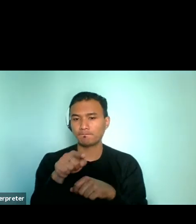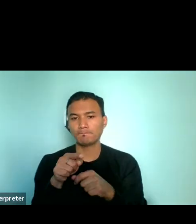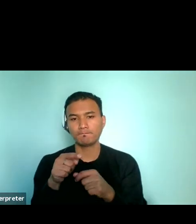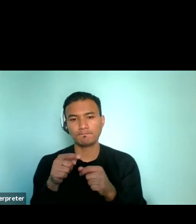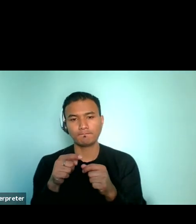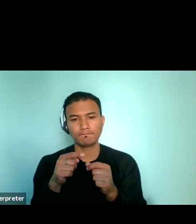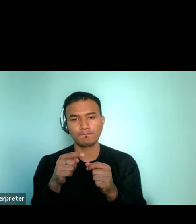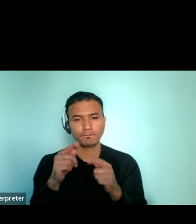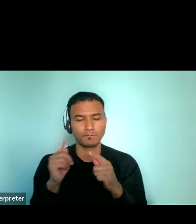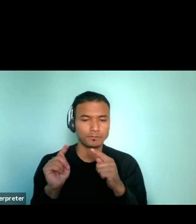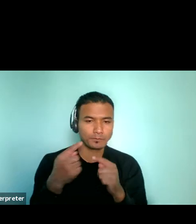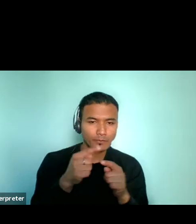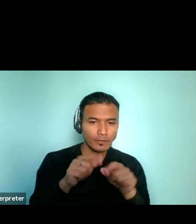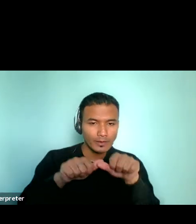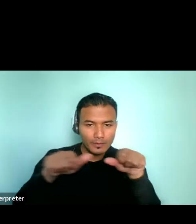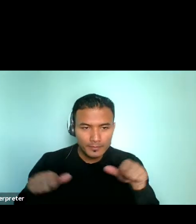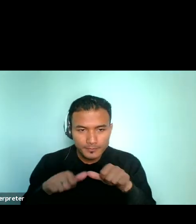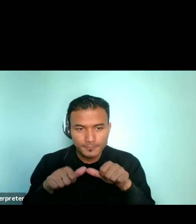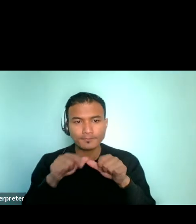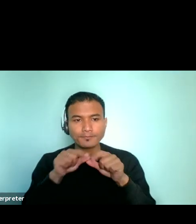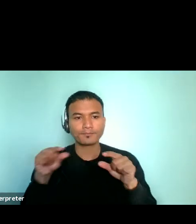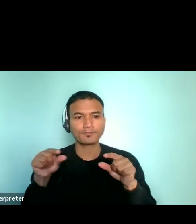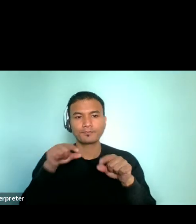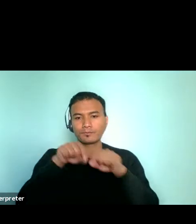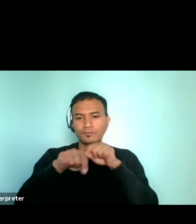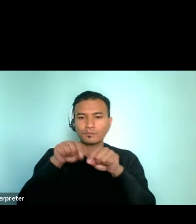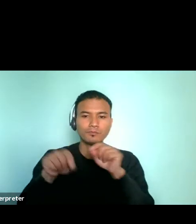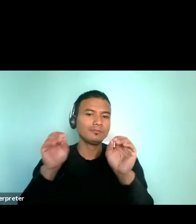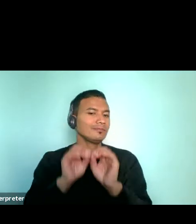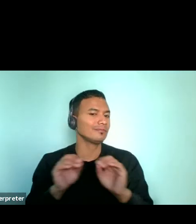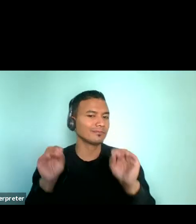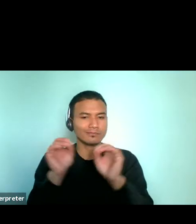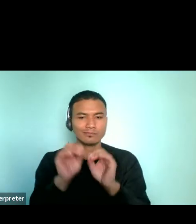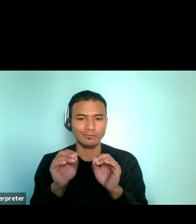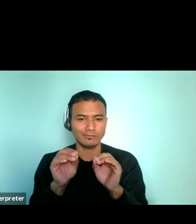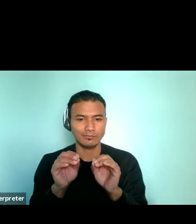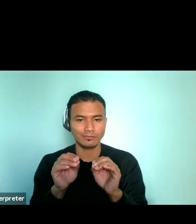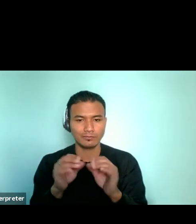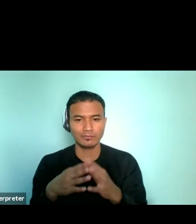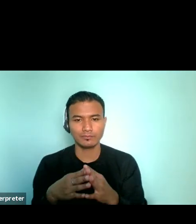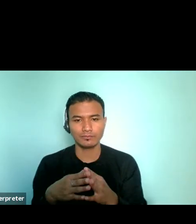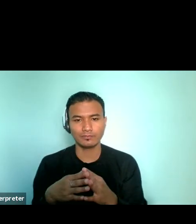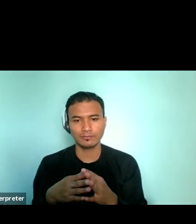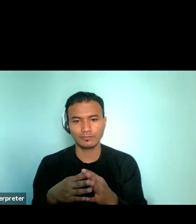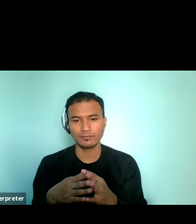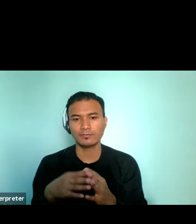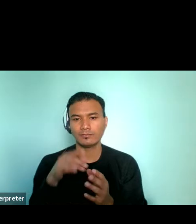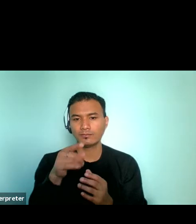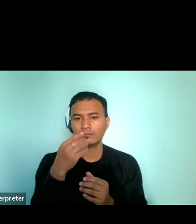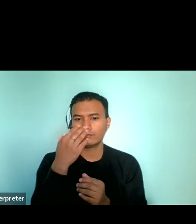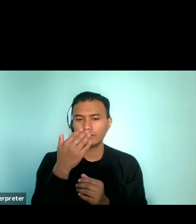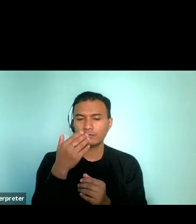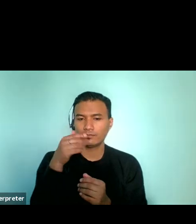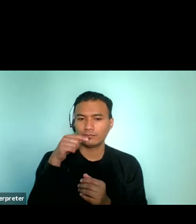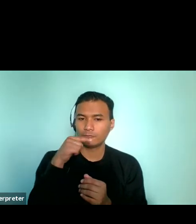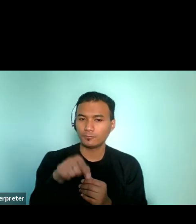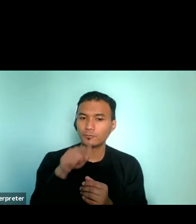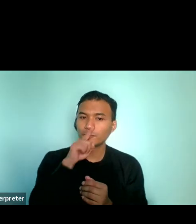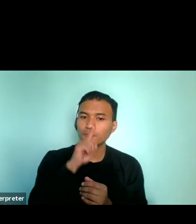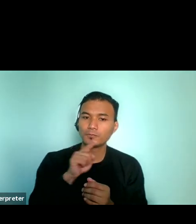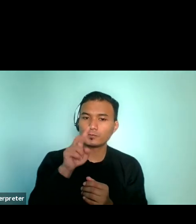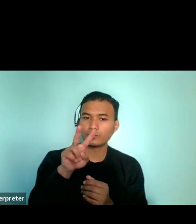any land for farming. So early this year in